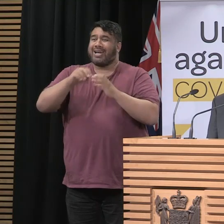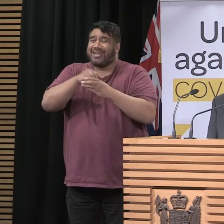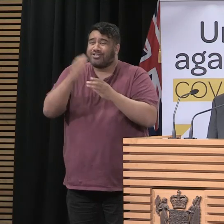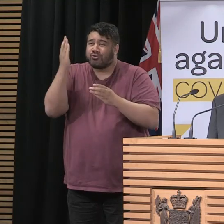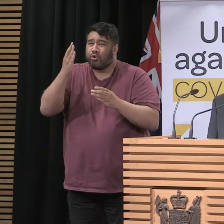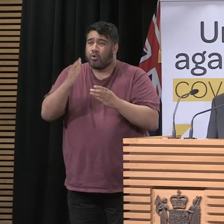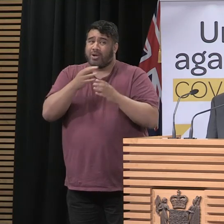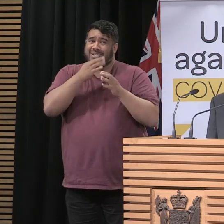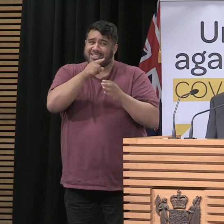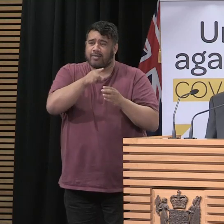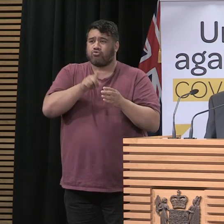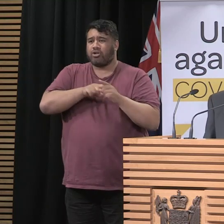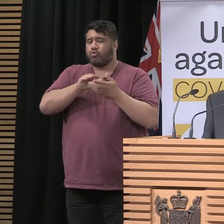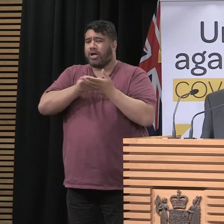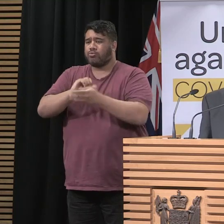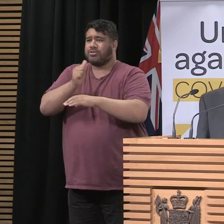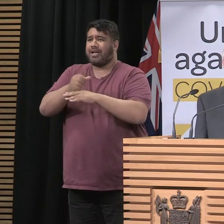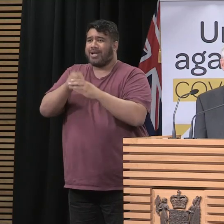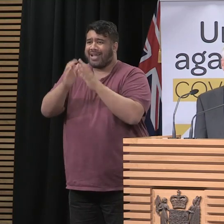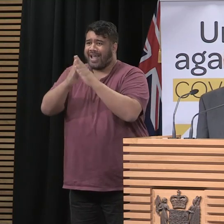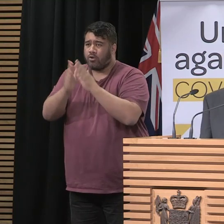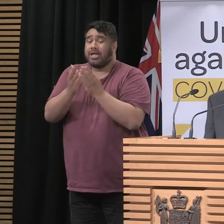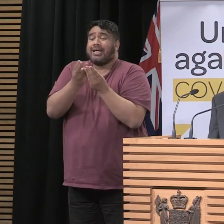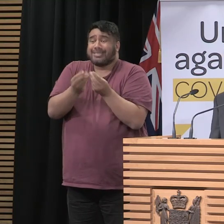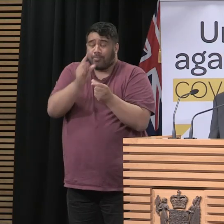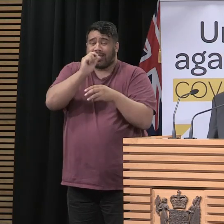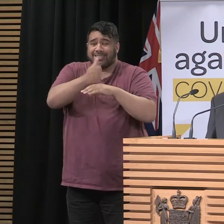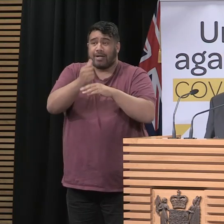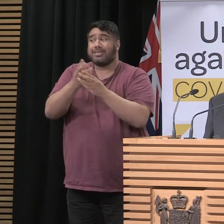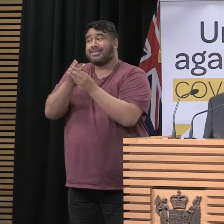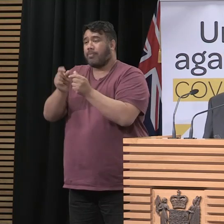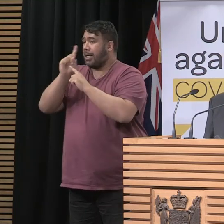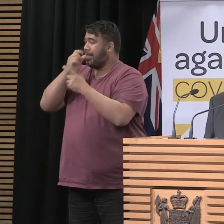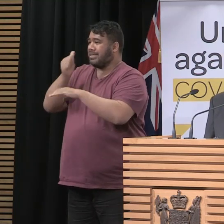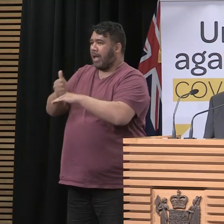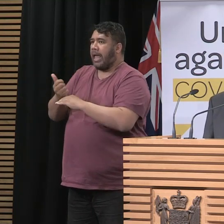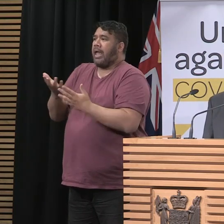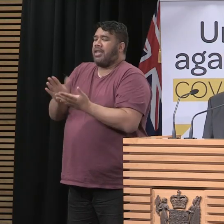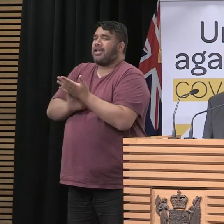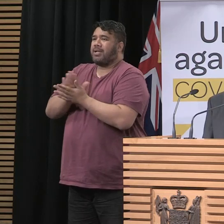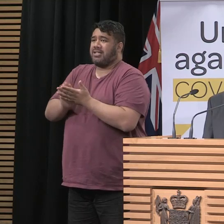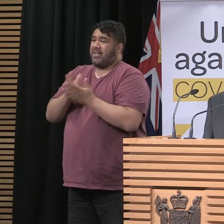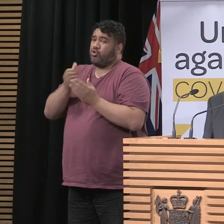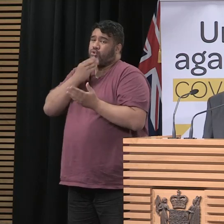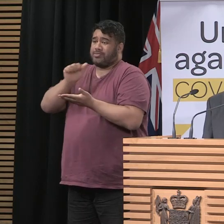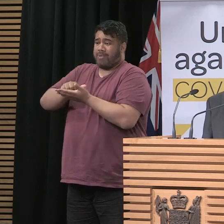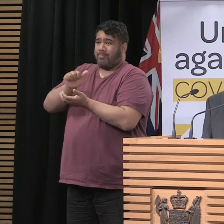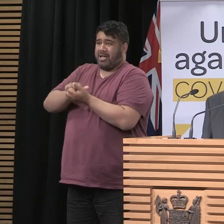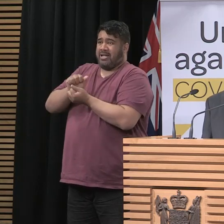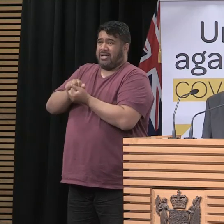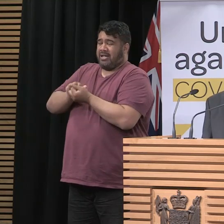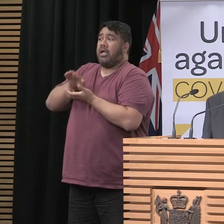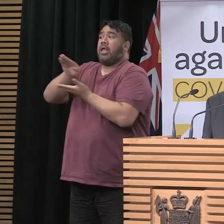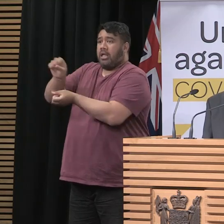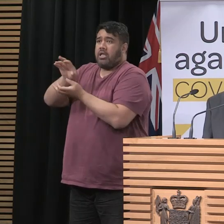possible. But where that's not possible, it'll have to be hard copy, and we're working with our suppliers to make sure that can also be delivered